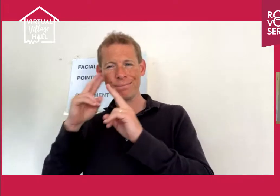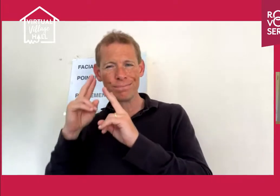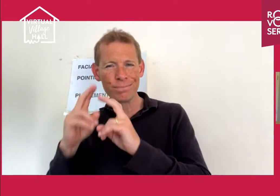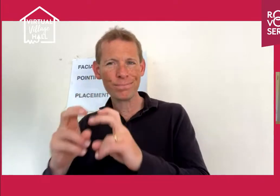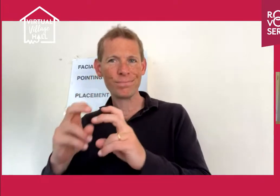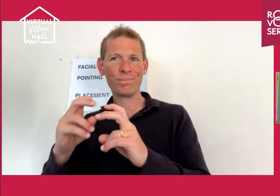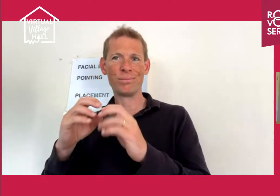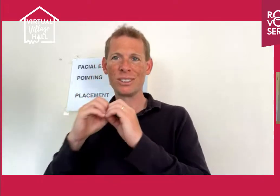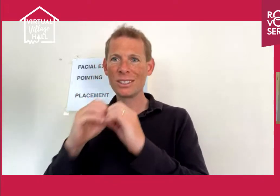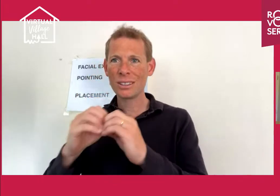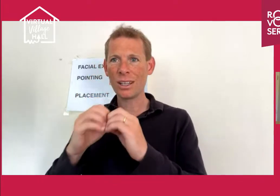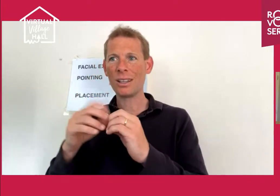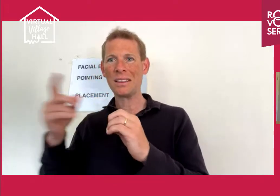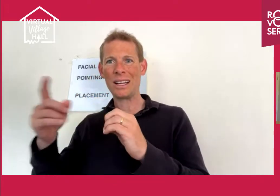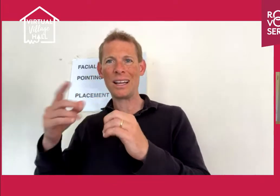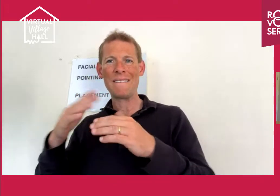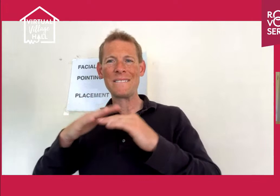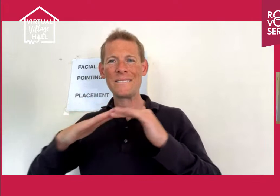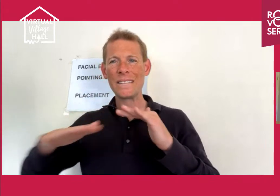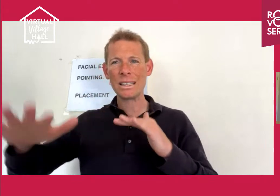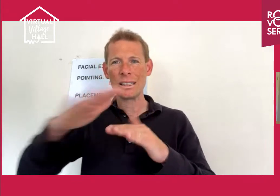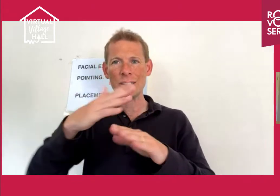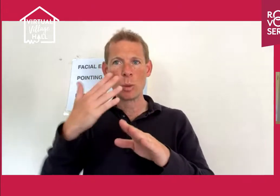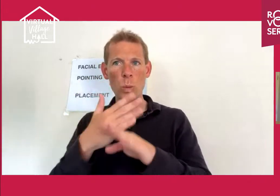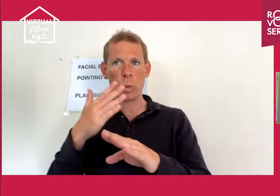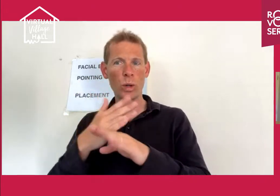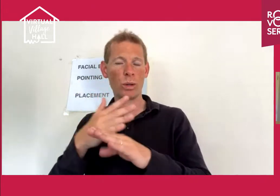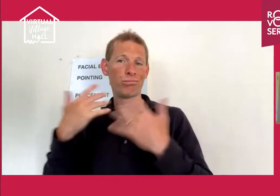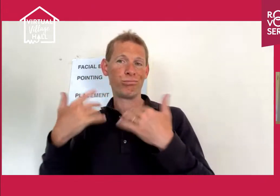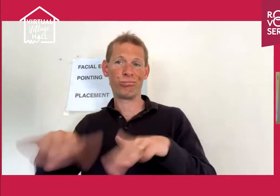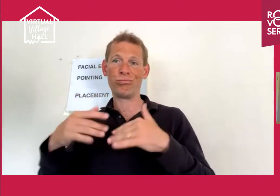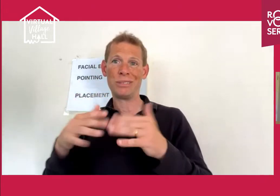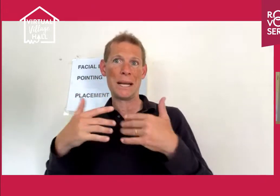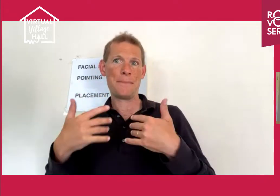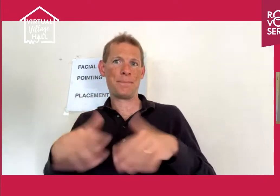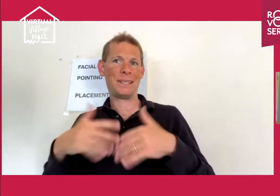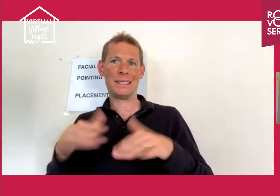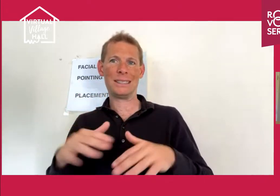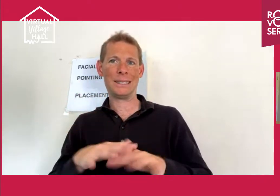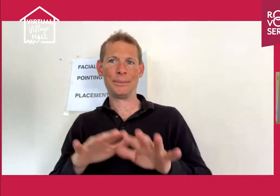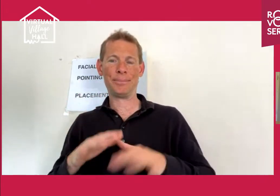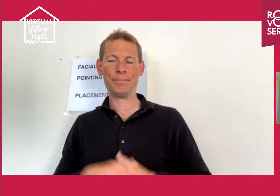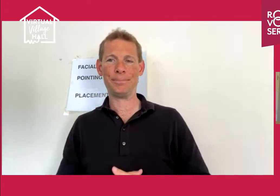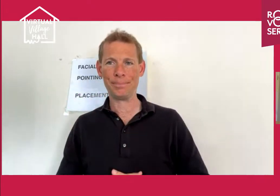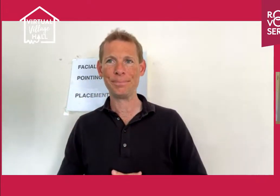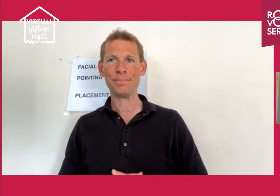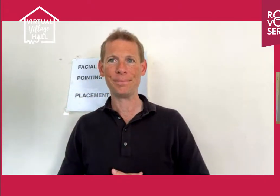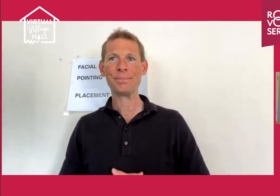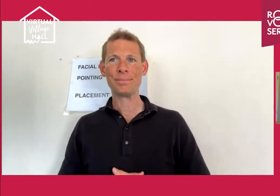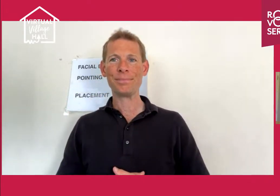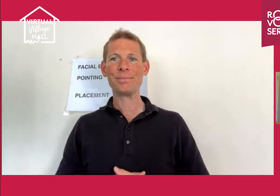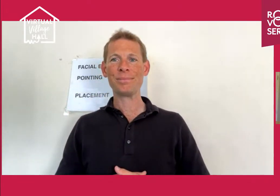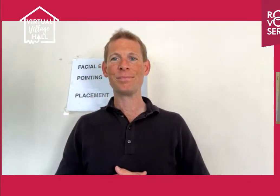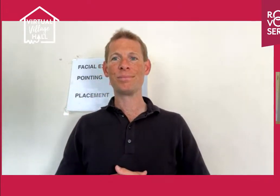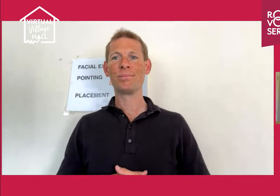Um, and so she was talking about her research and her study, which was absolutely amazing, an